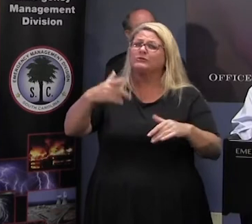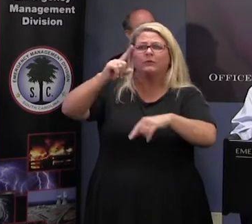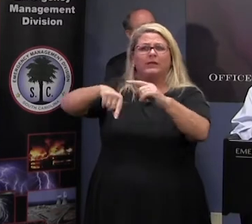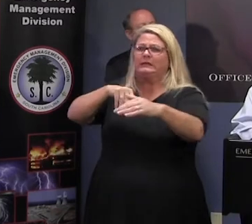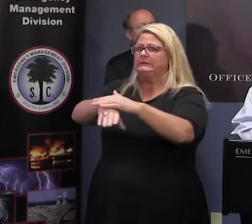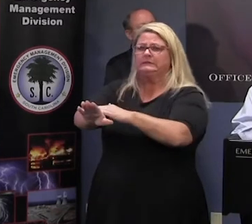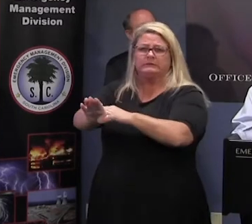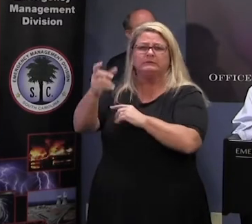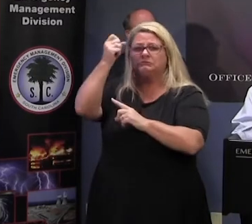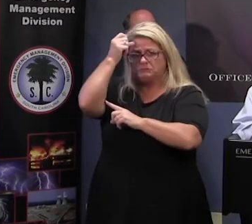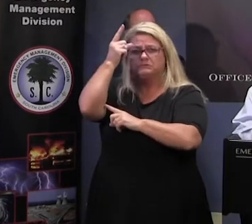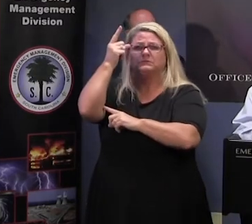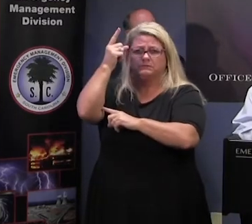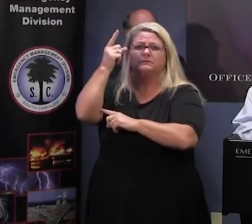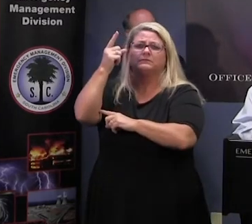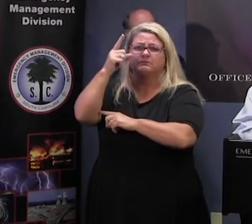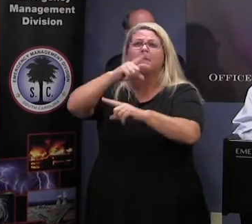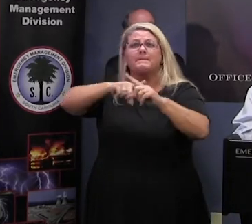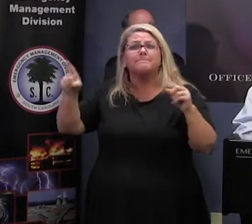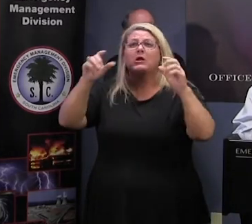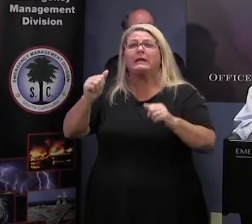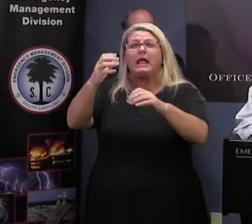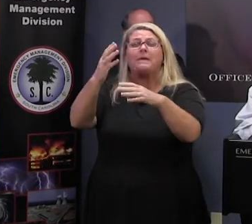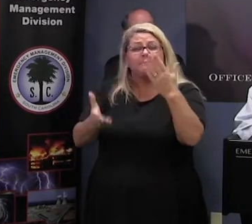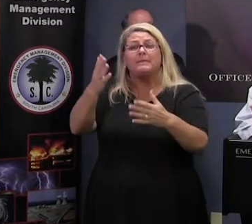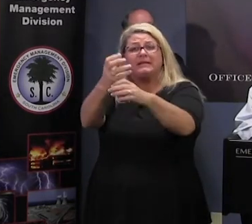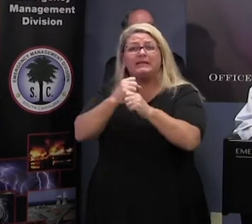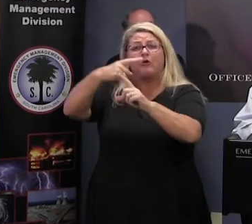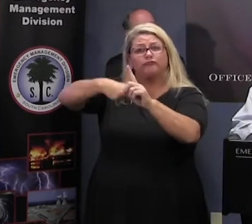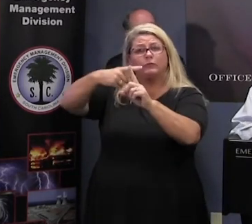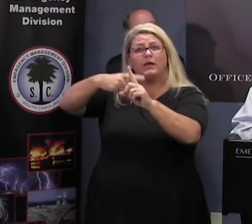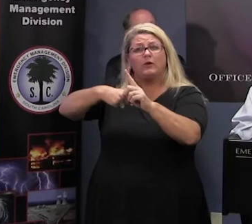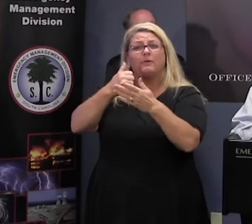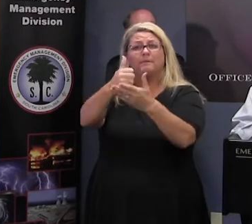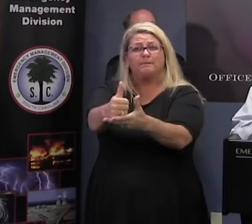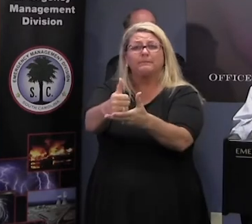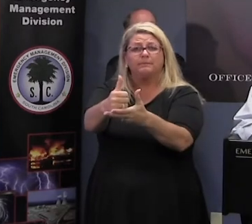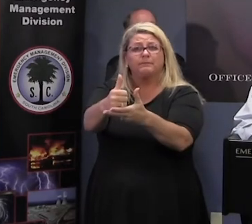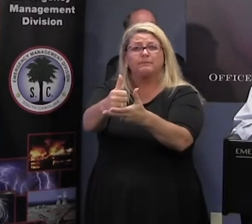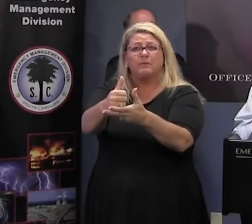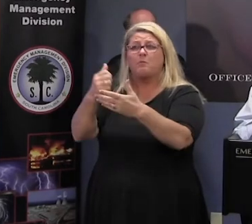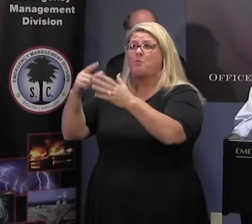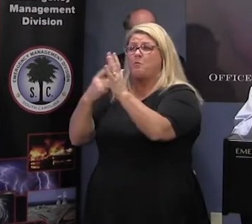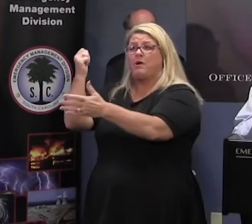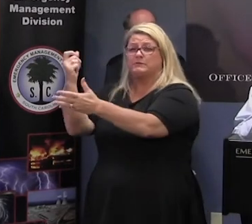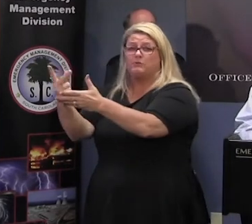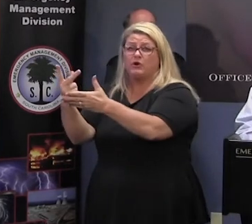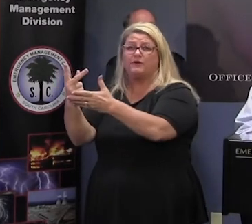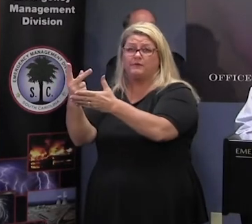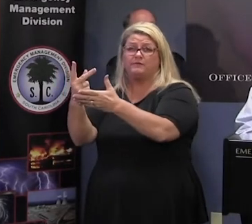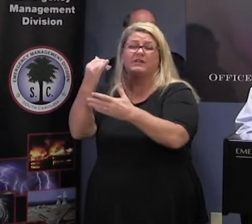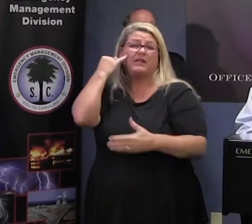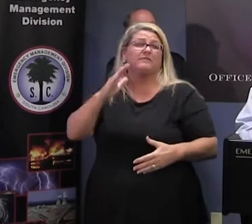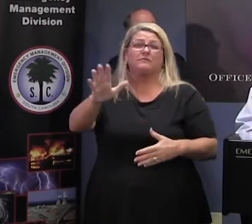period of time, but there's potential for them to receive rental assistance once there's a verification. So later, if their